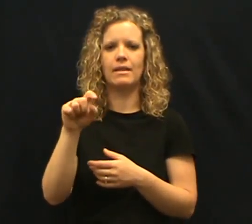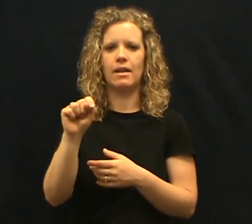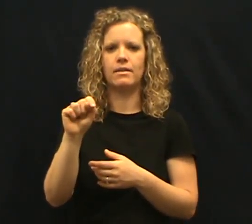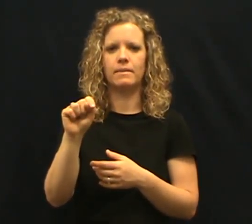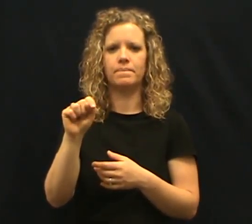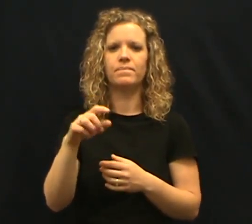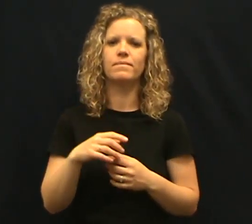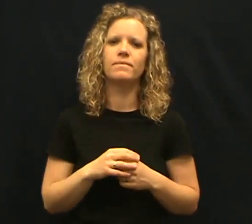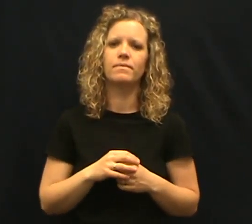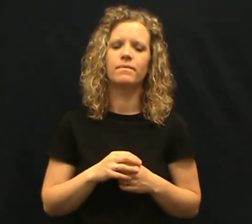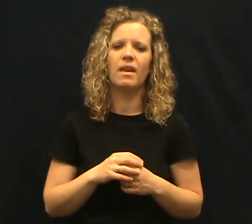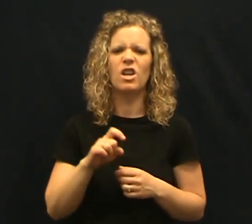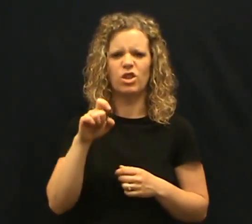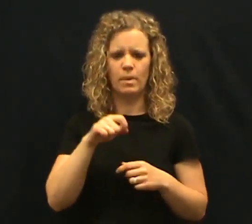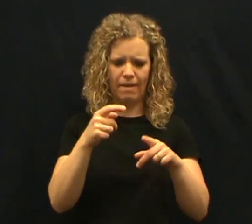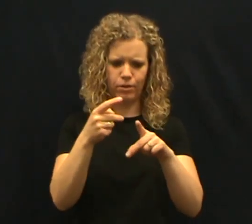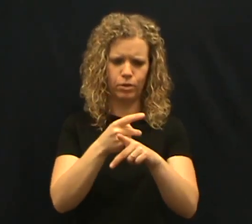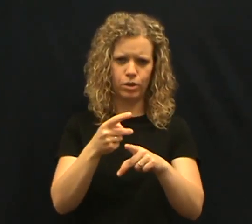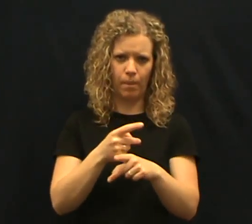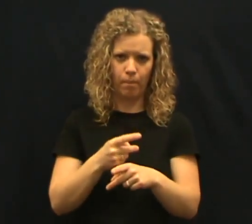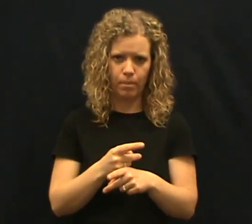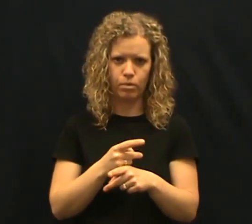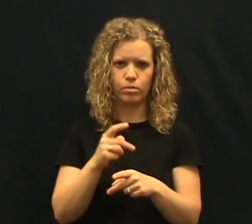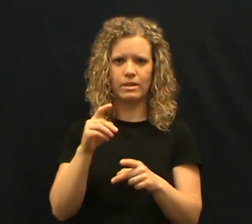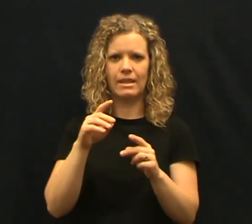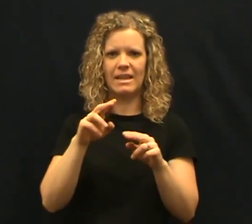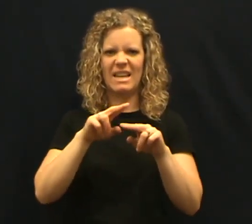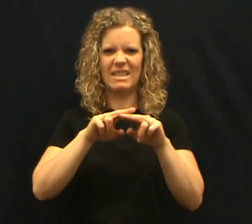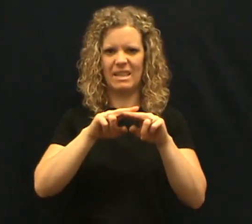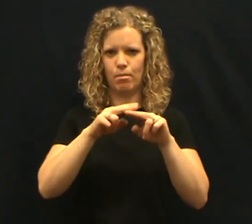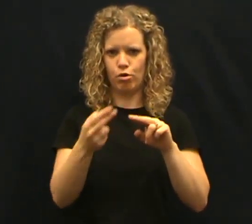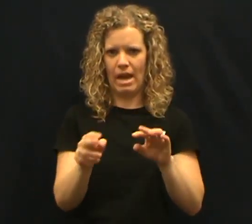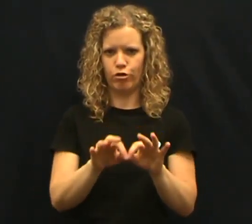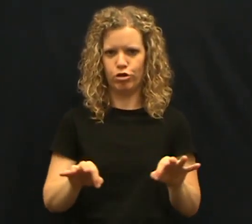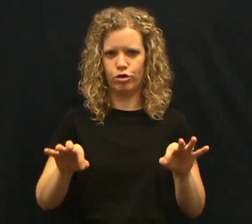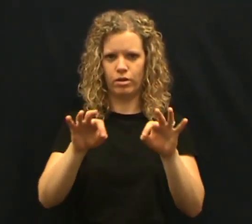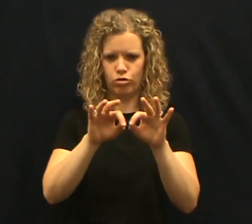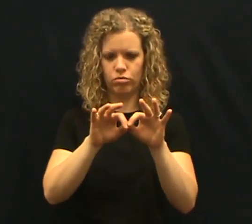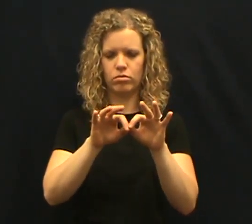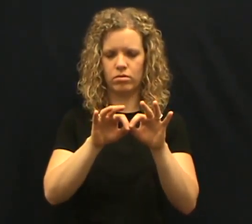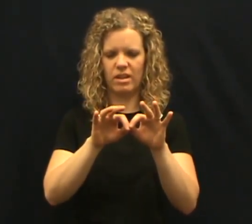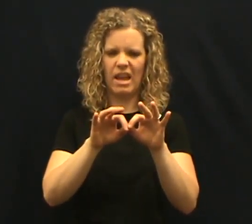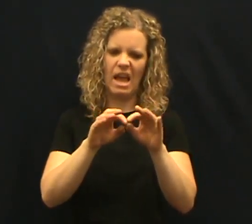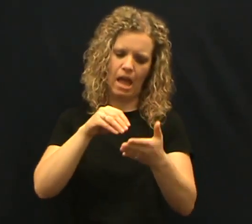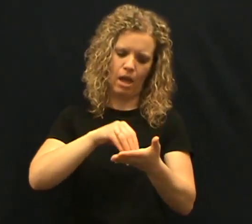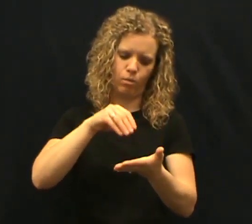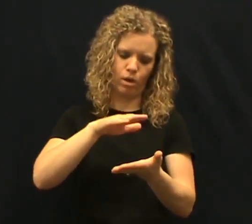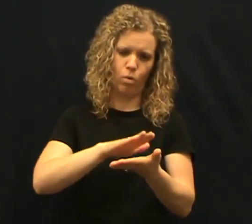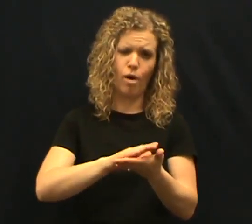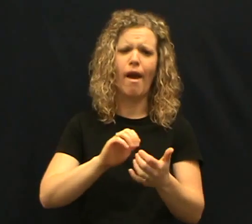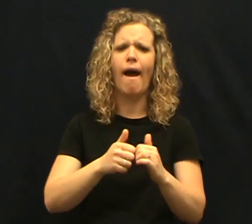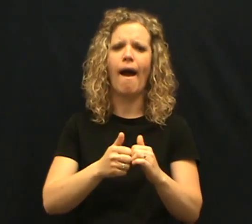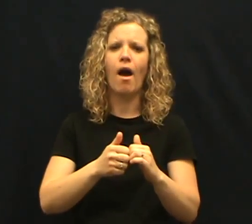have to compute depreciation and record the depreciation on that asset by debiting depreciation